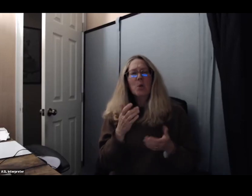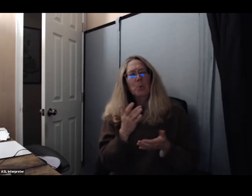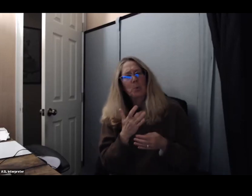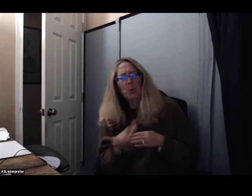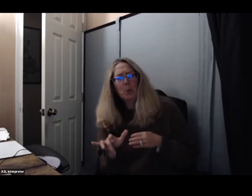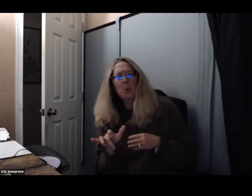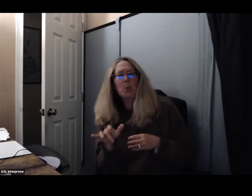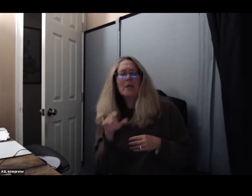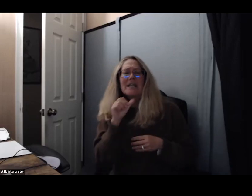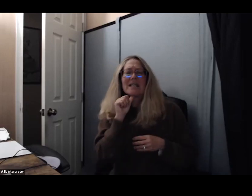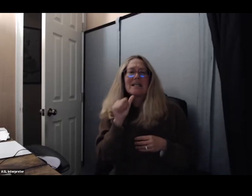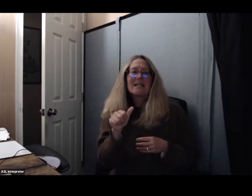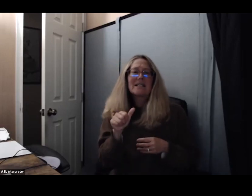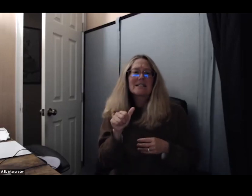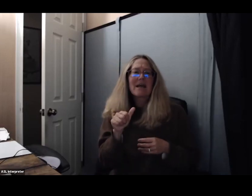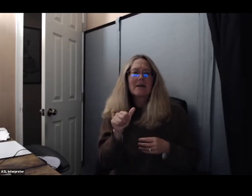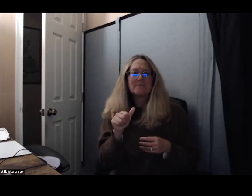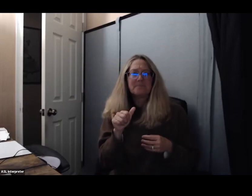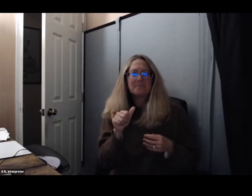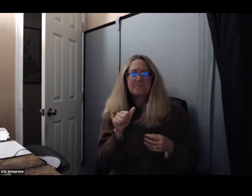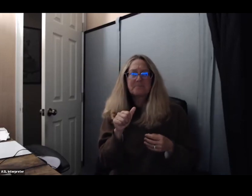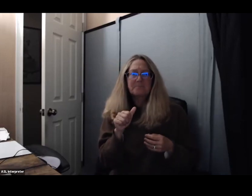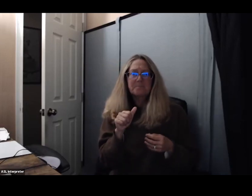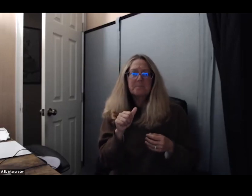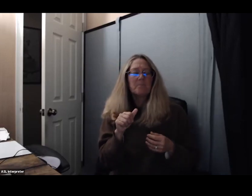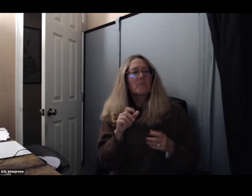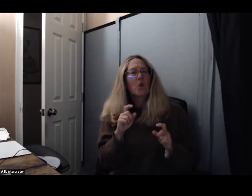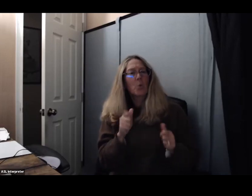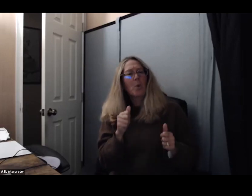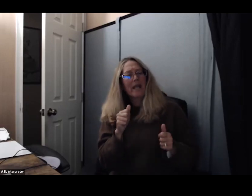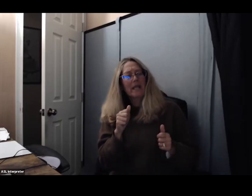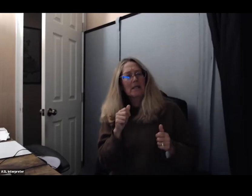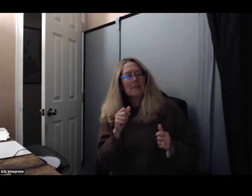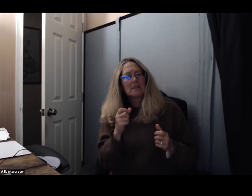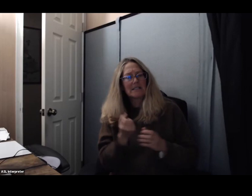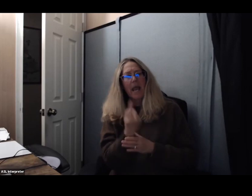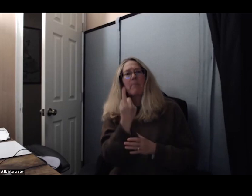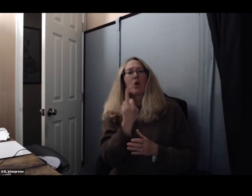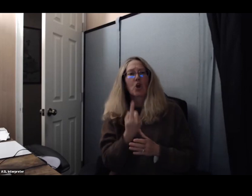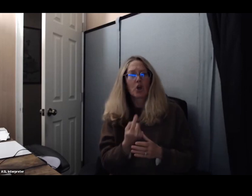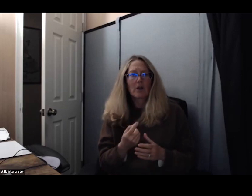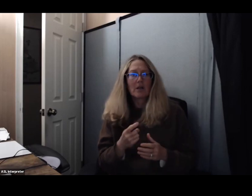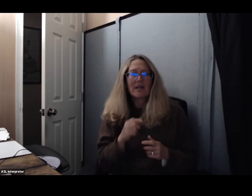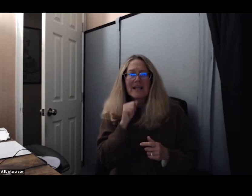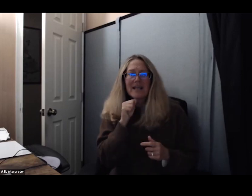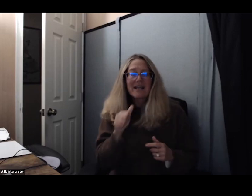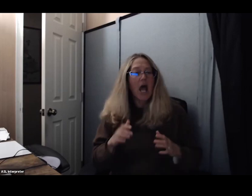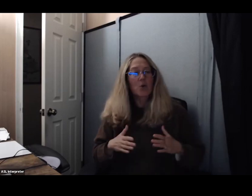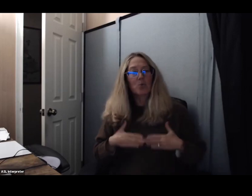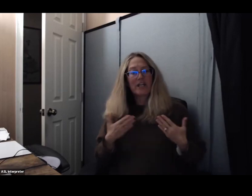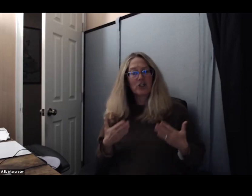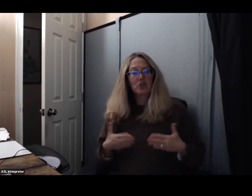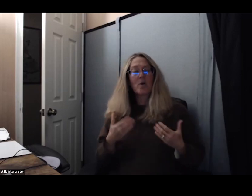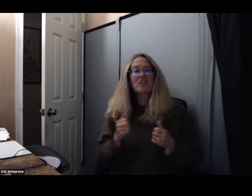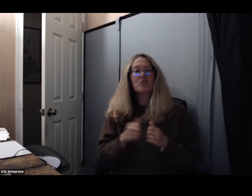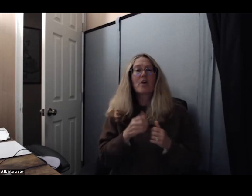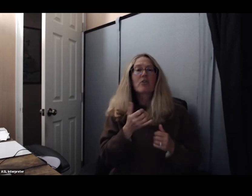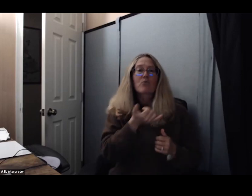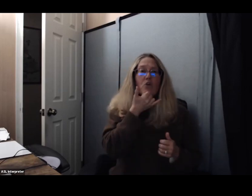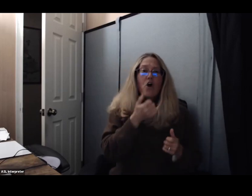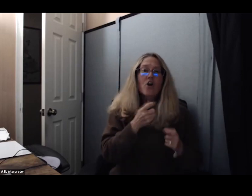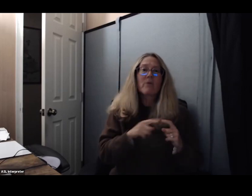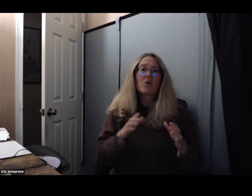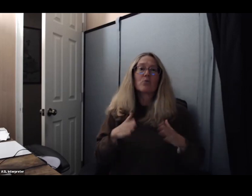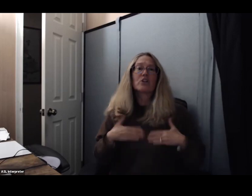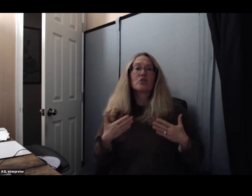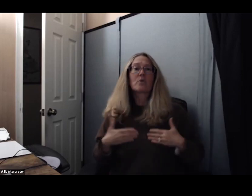rude, it does not seek its own interest, it is not quick-tempered, it does not brood over injury, it does not rejoice over wrongdoing, Thank but you.